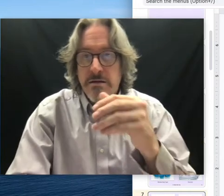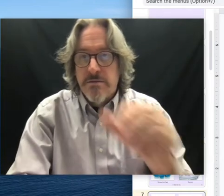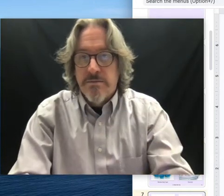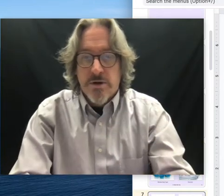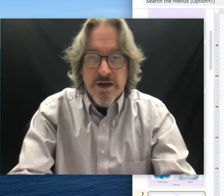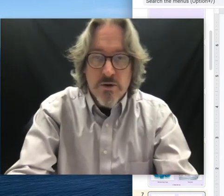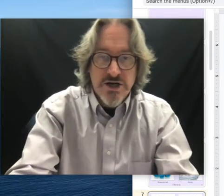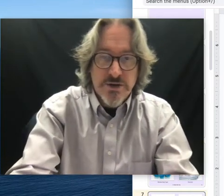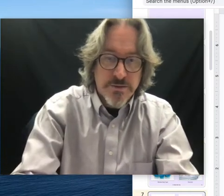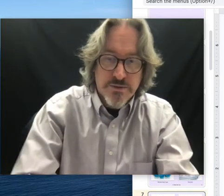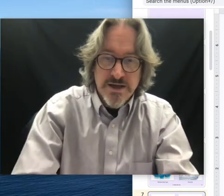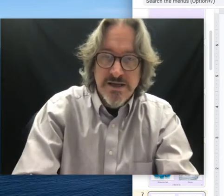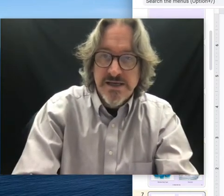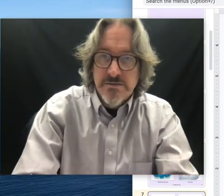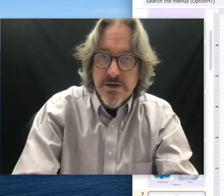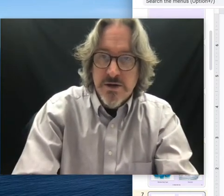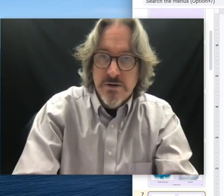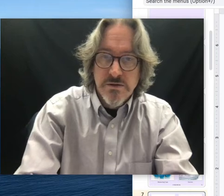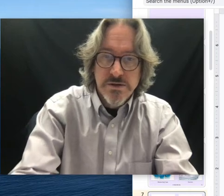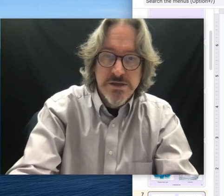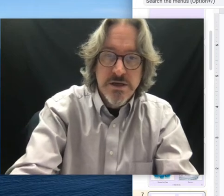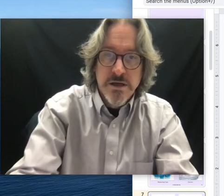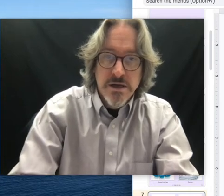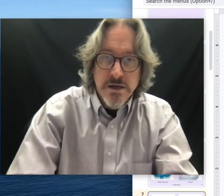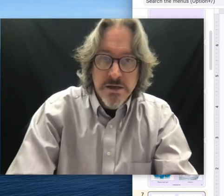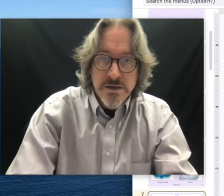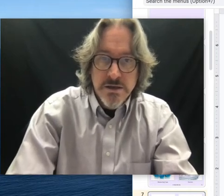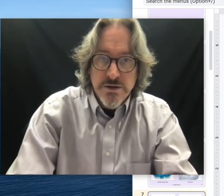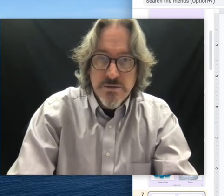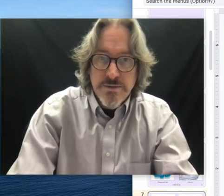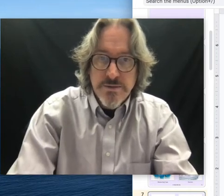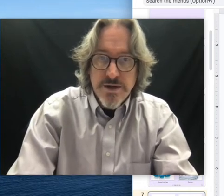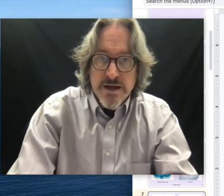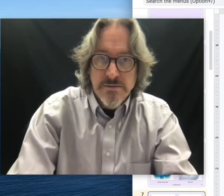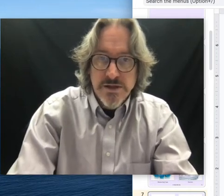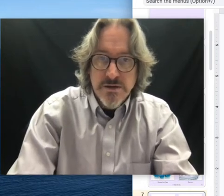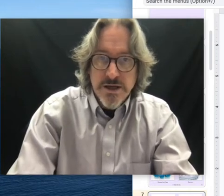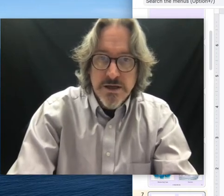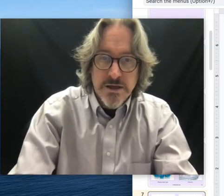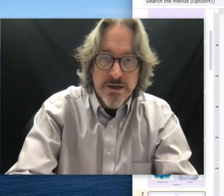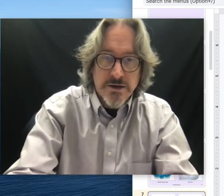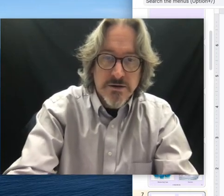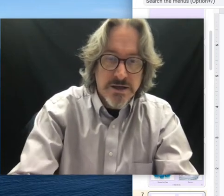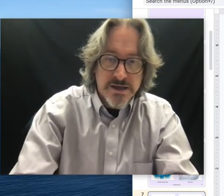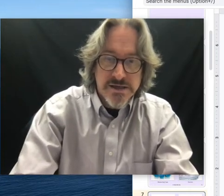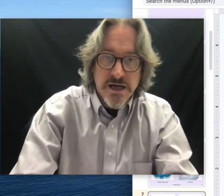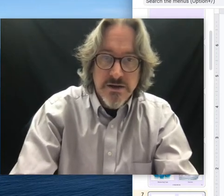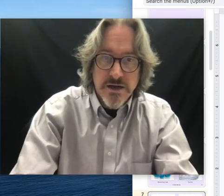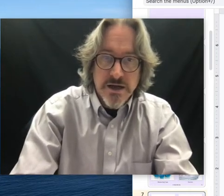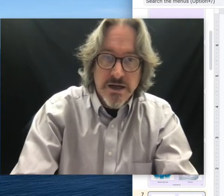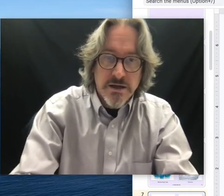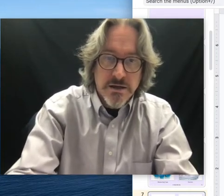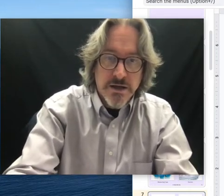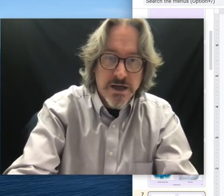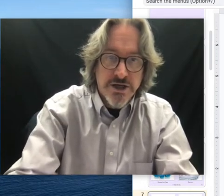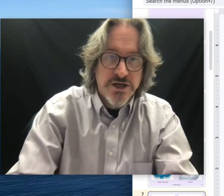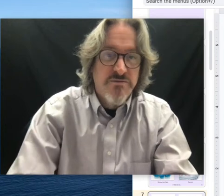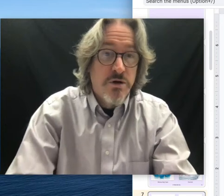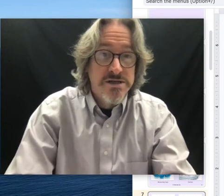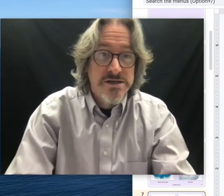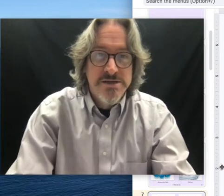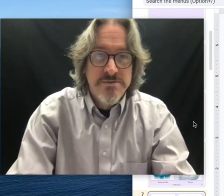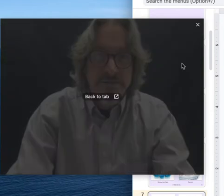GAL. Okay, well, I should put parentheses around those to be absolutely clear that that's not the English.